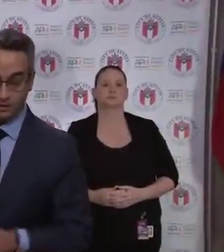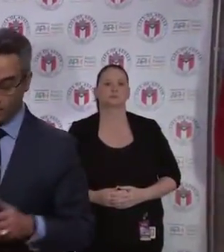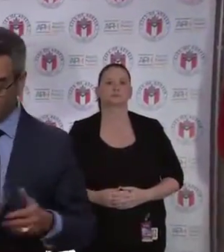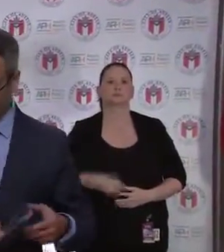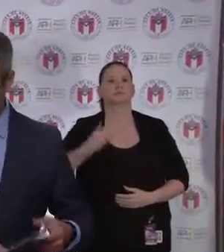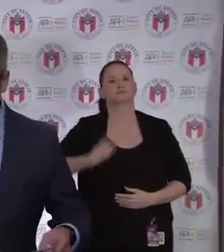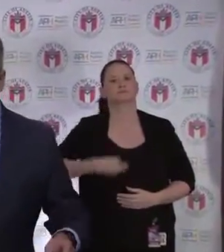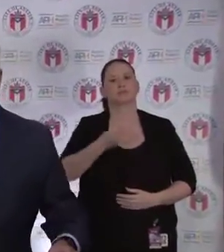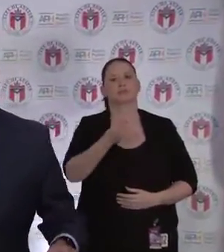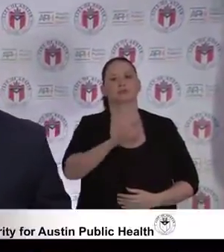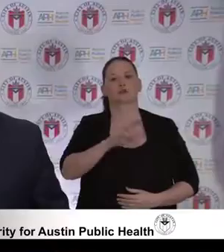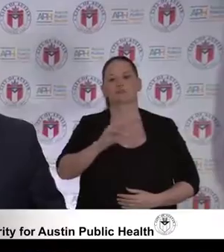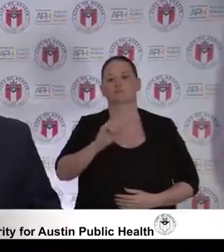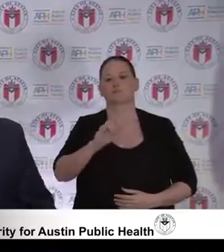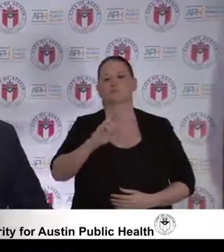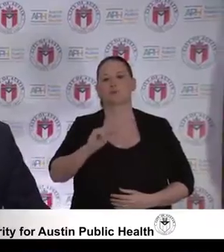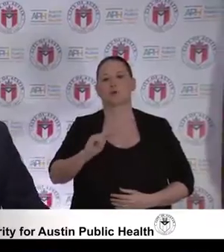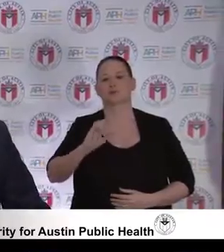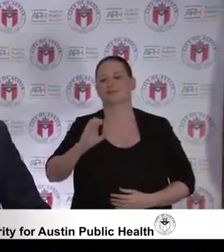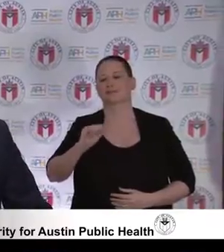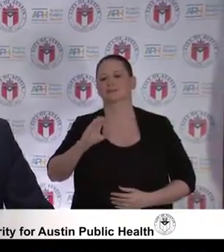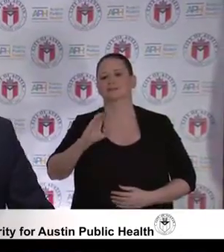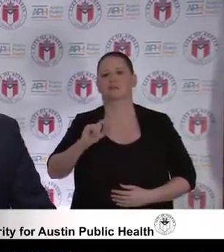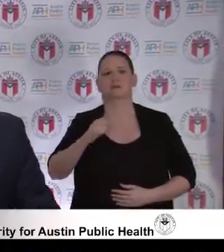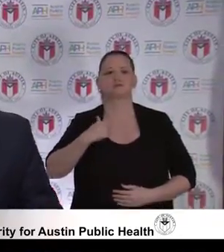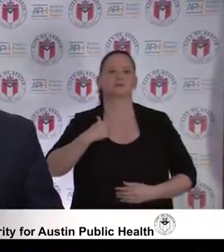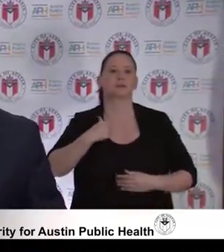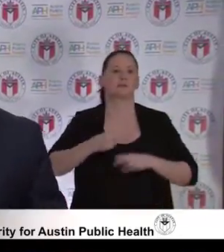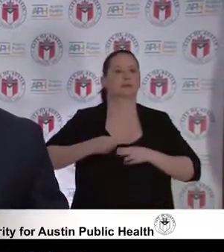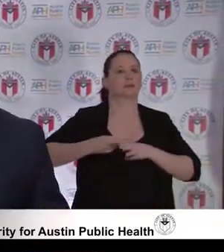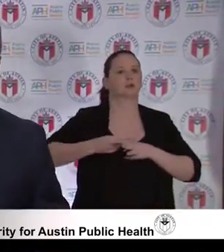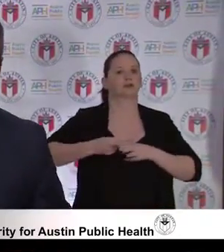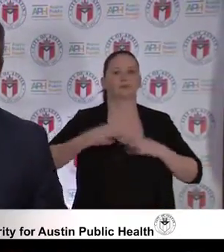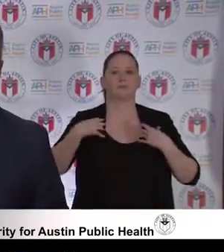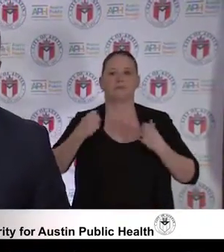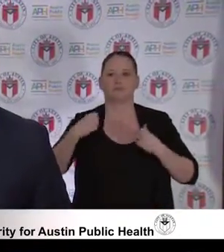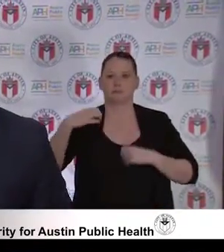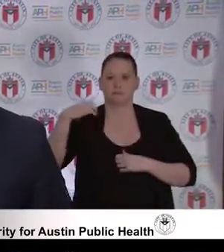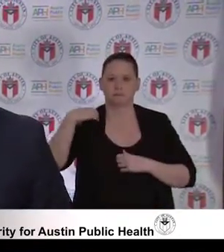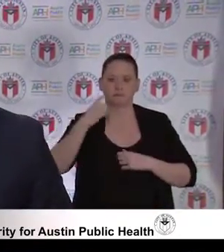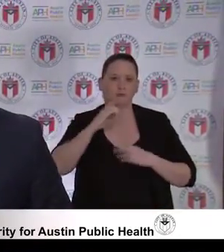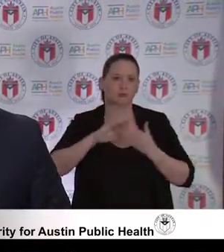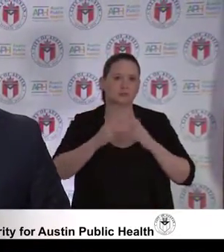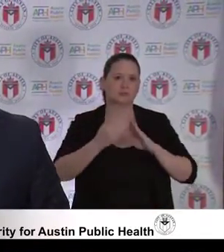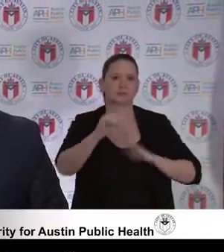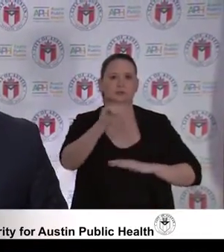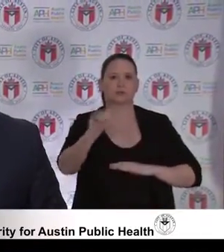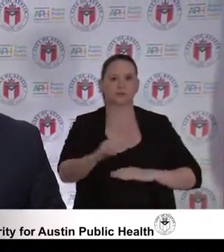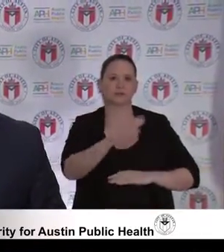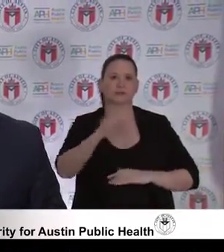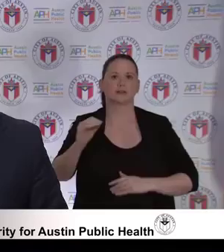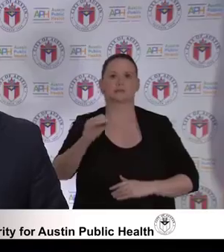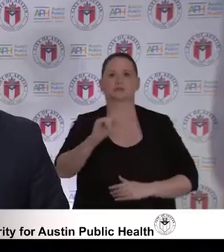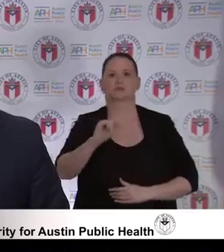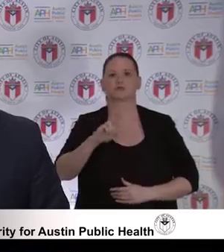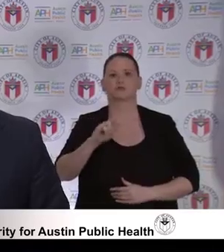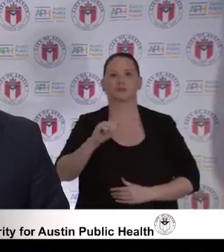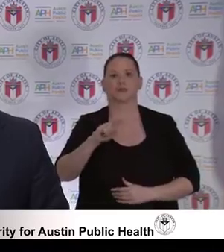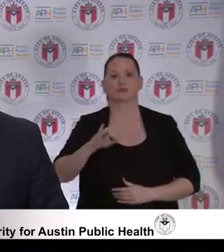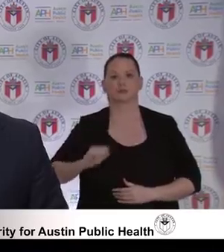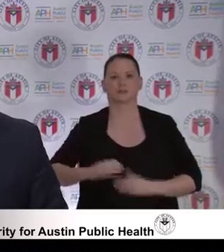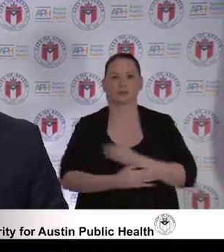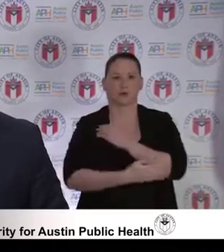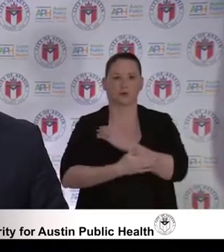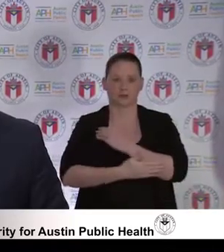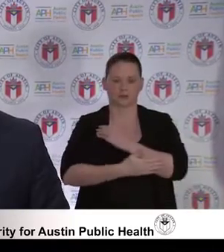I'm Dr. Mark Escott. I'm the interim health authority for the city of Austin in Travis County. Right now our city and county are